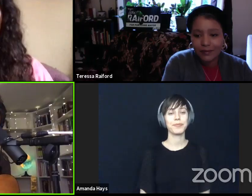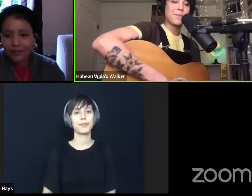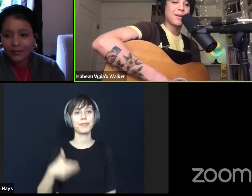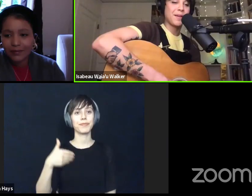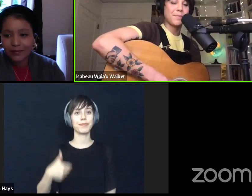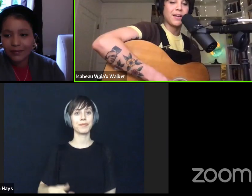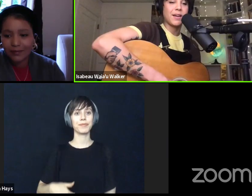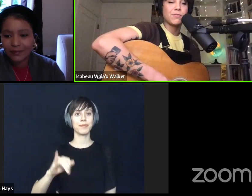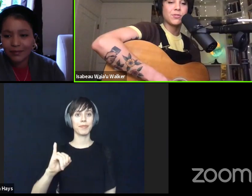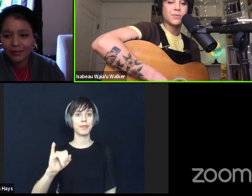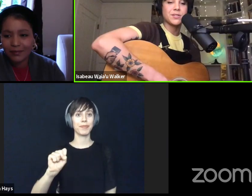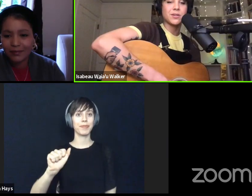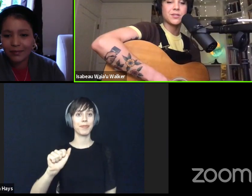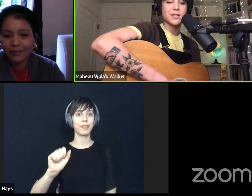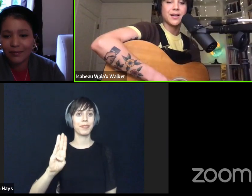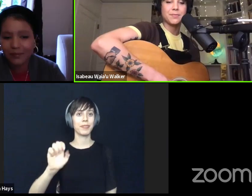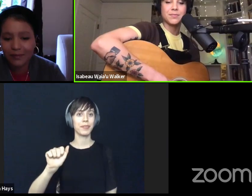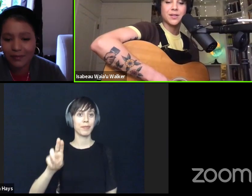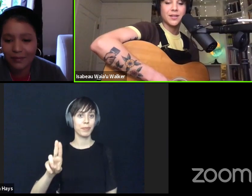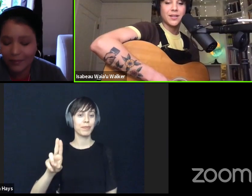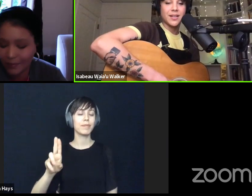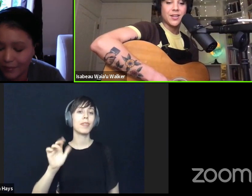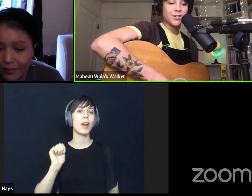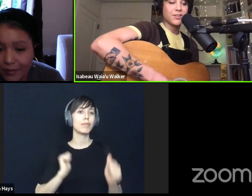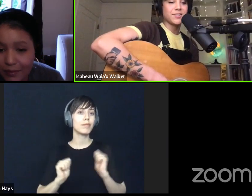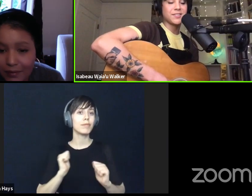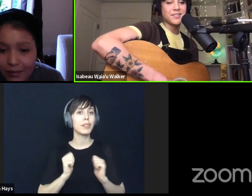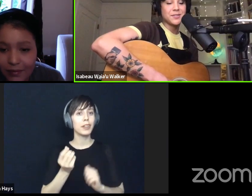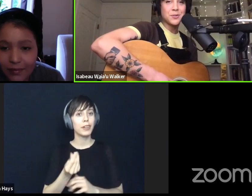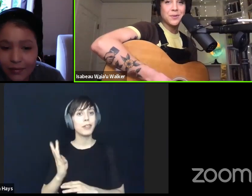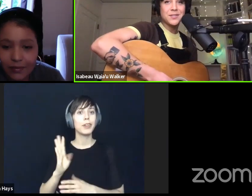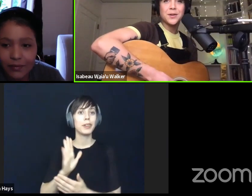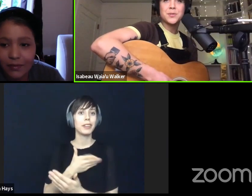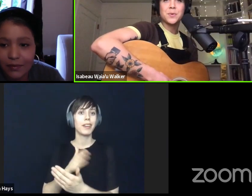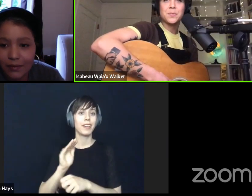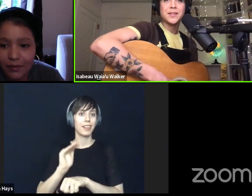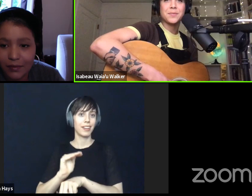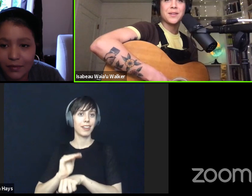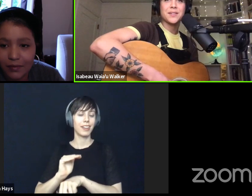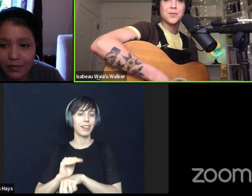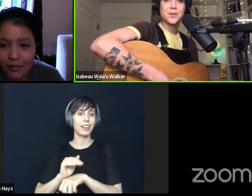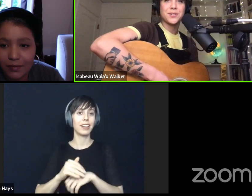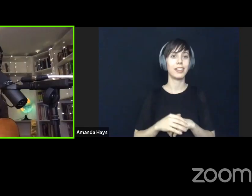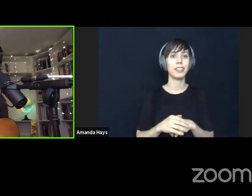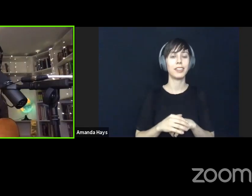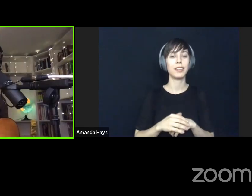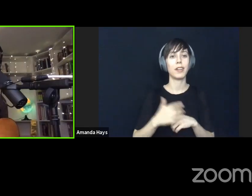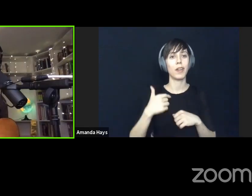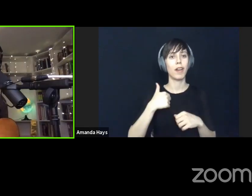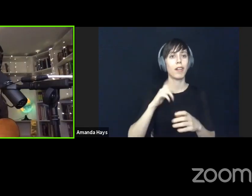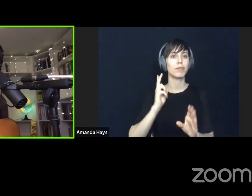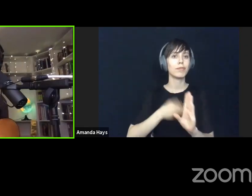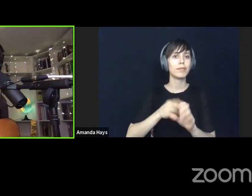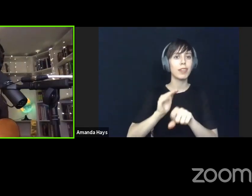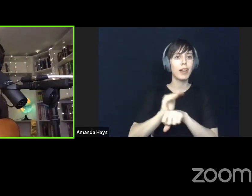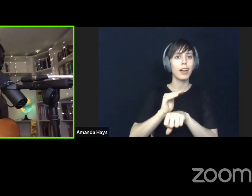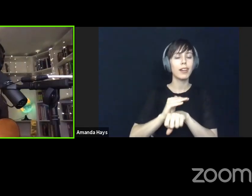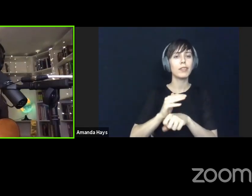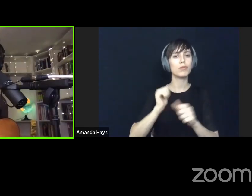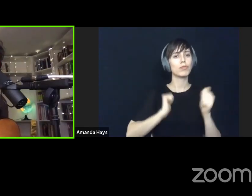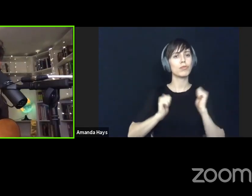I'm going to play a handful of my songs, and I'm here to play songs, but mainly because I want to draw attention to Teressa and